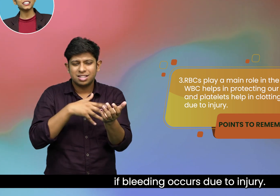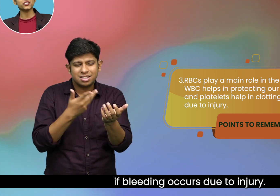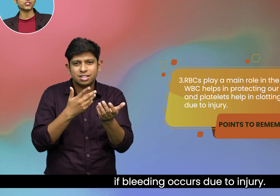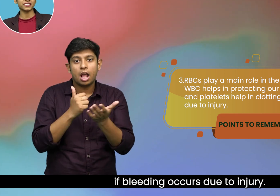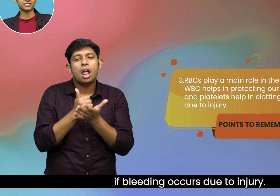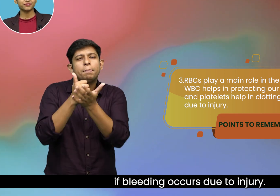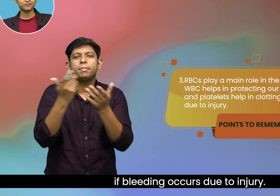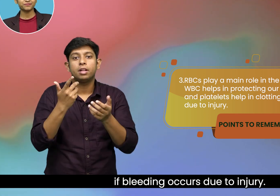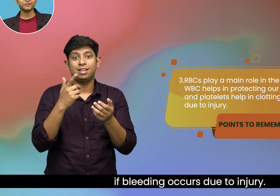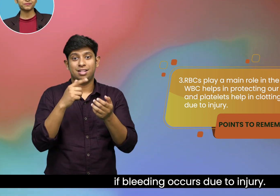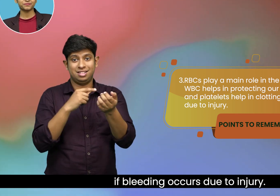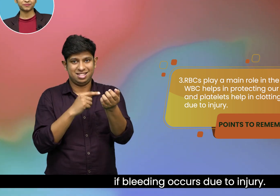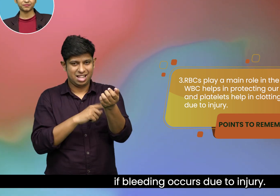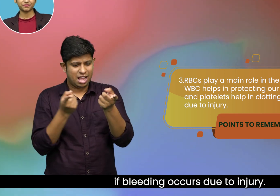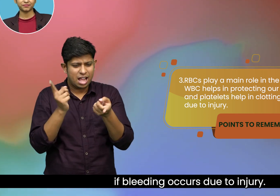to injury.